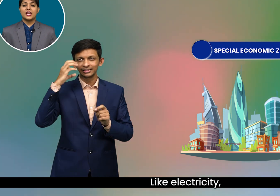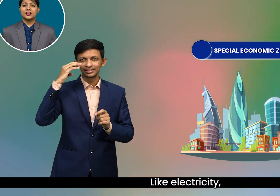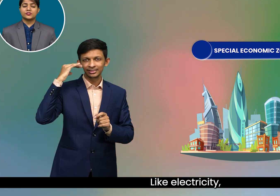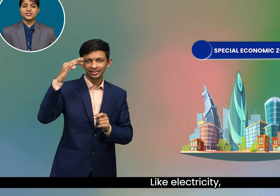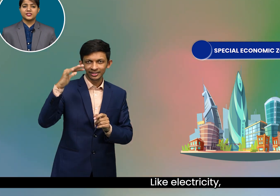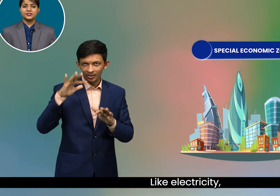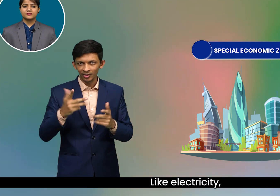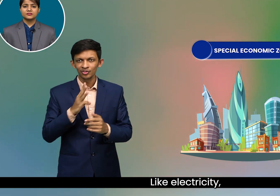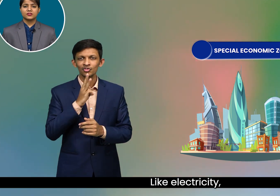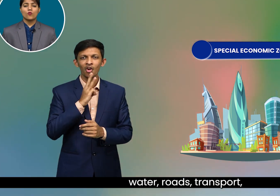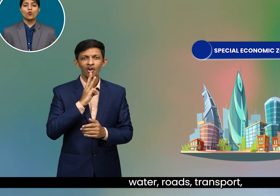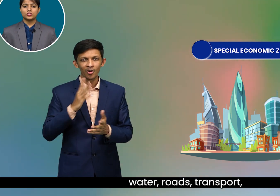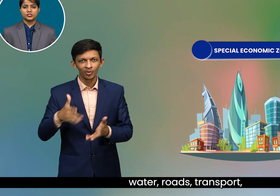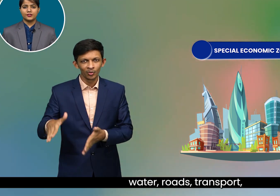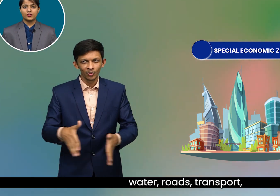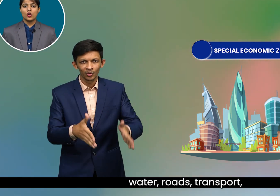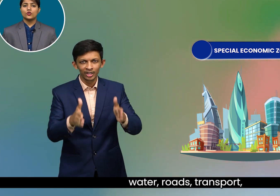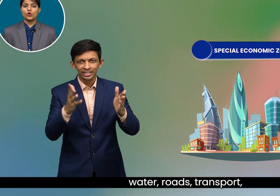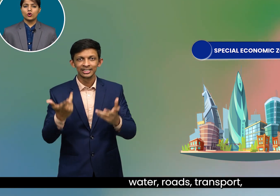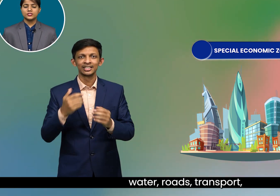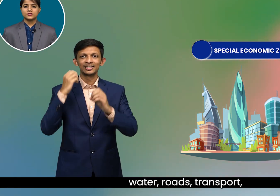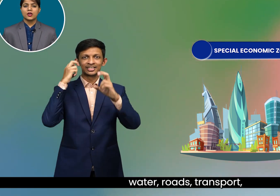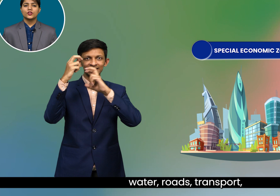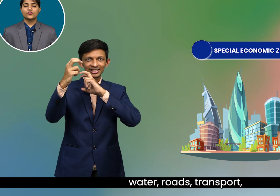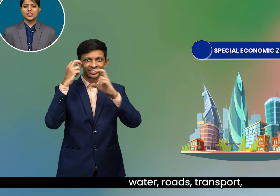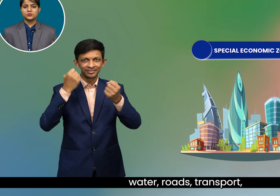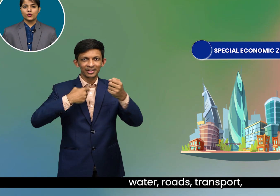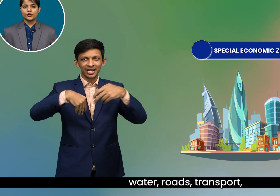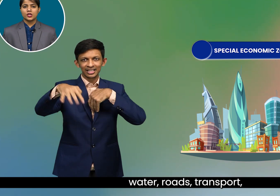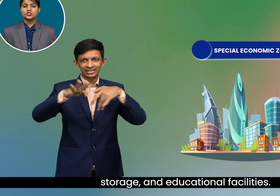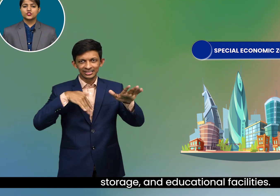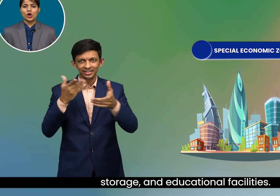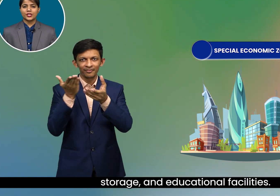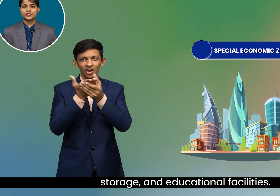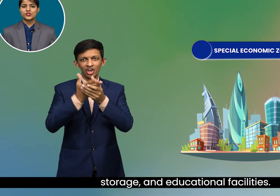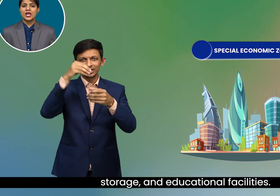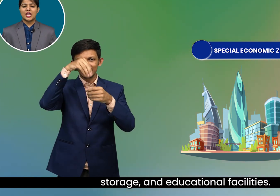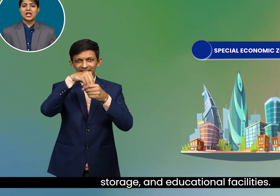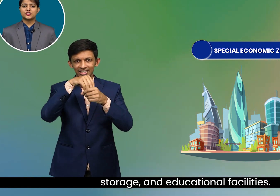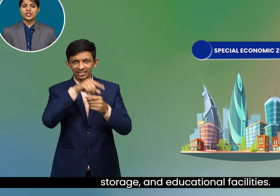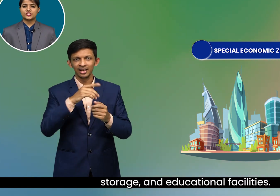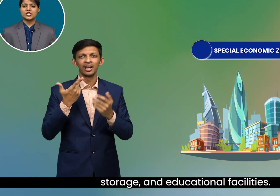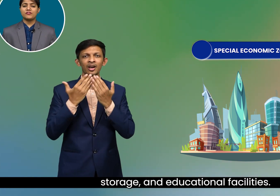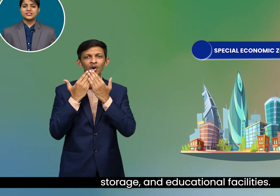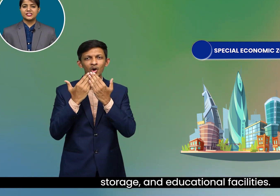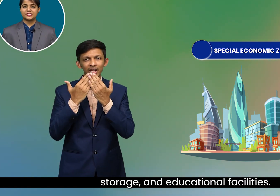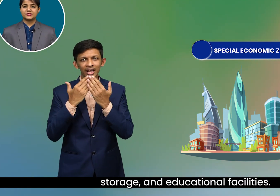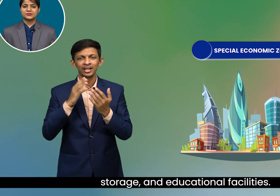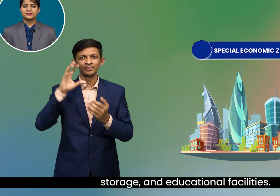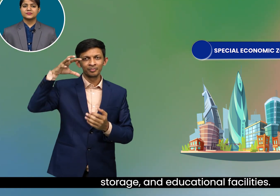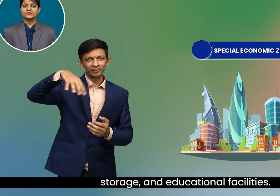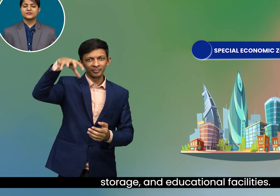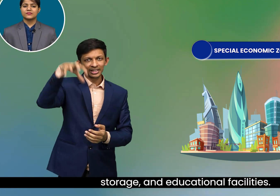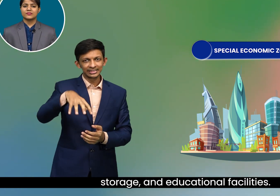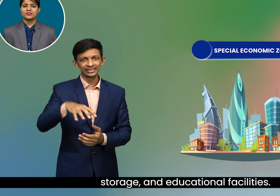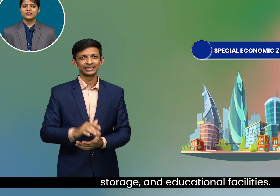like electricity, water, roads, transport, storage, and educational facilities.